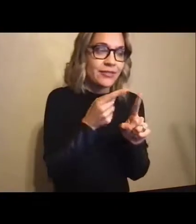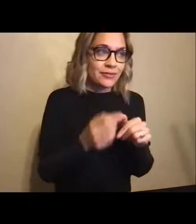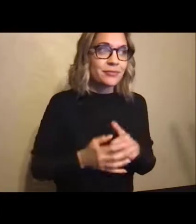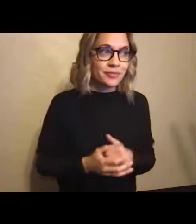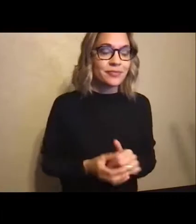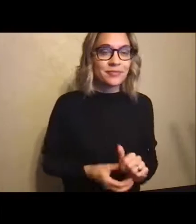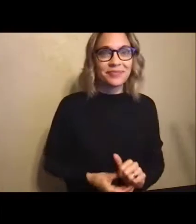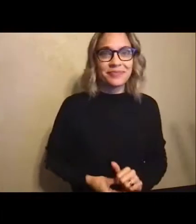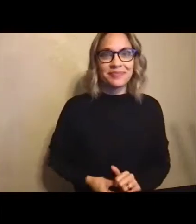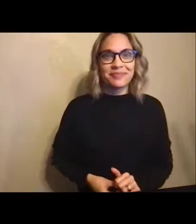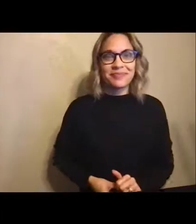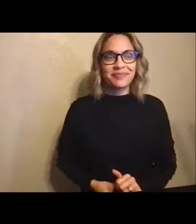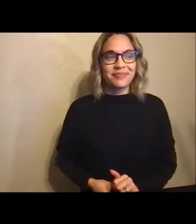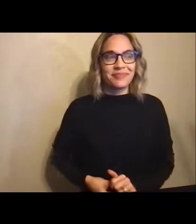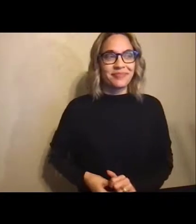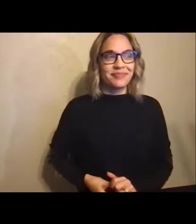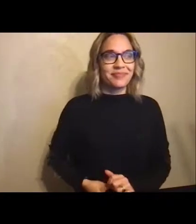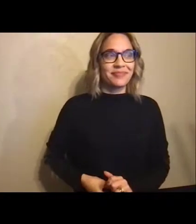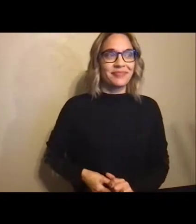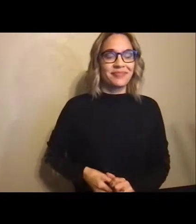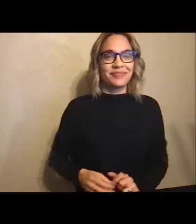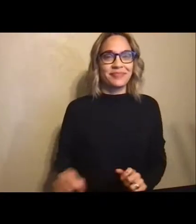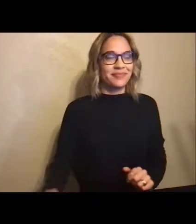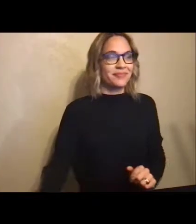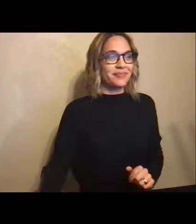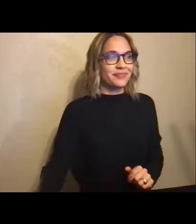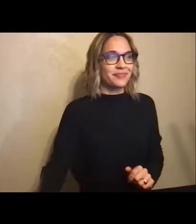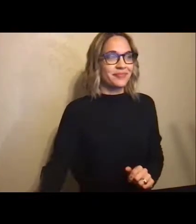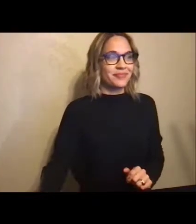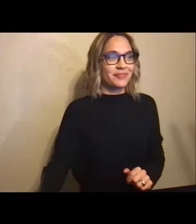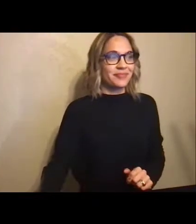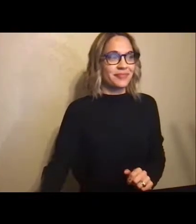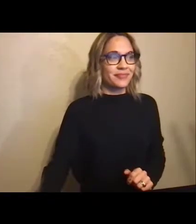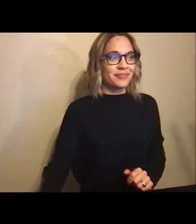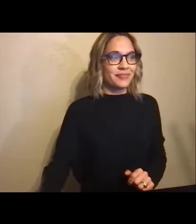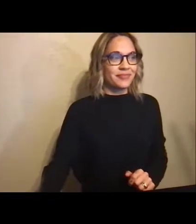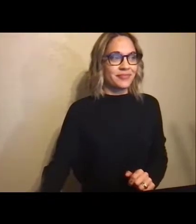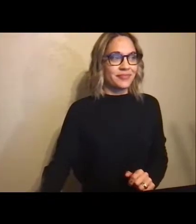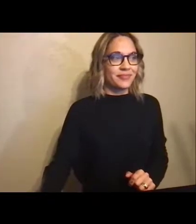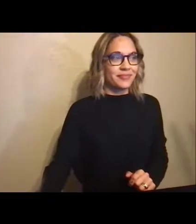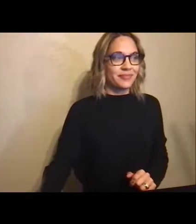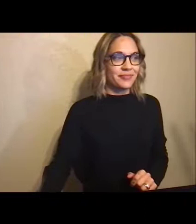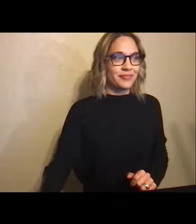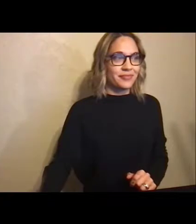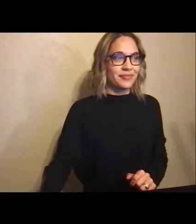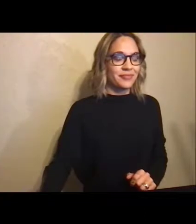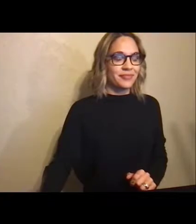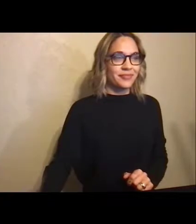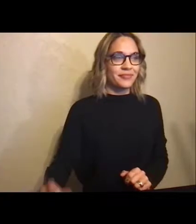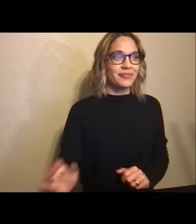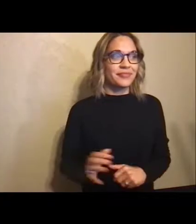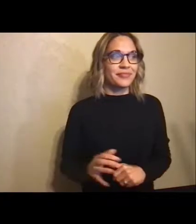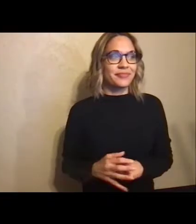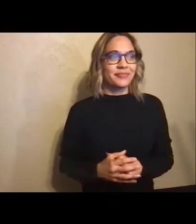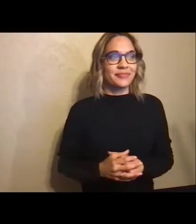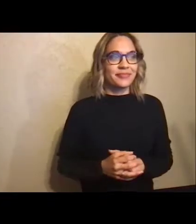goals need to be specific, which is the S in SMART.